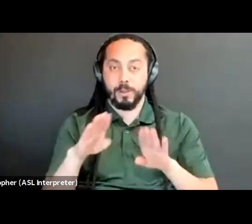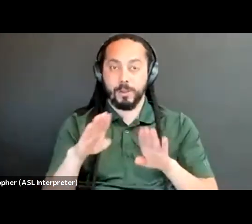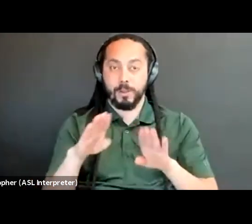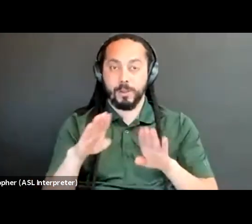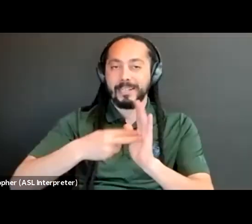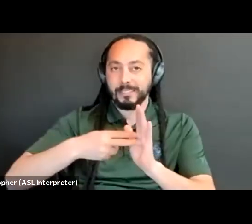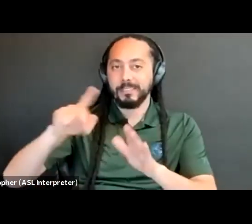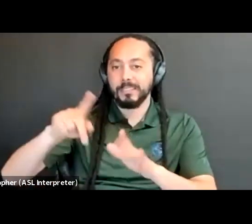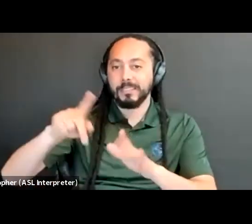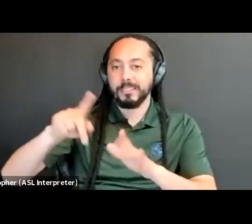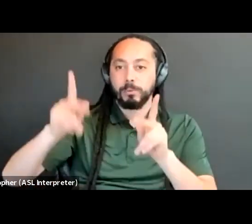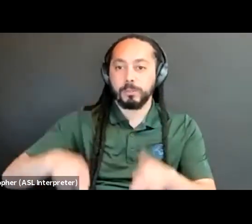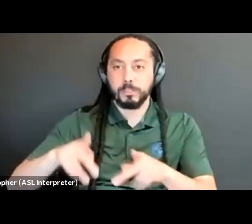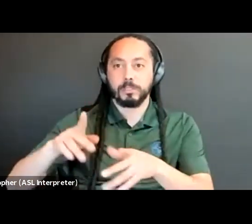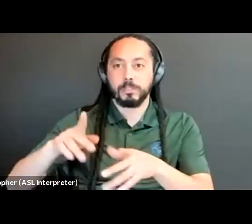dependent.